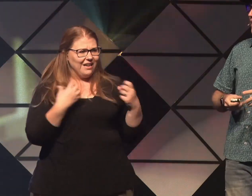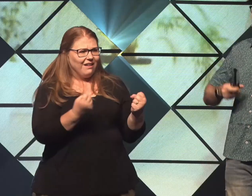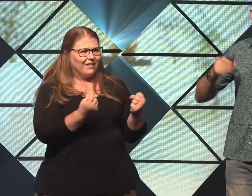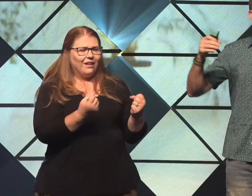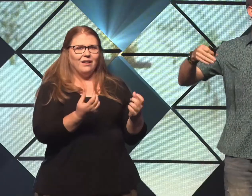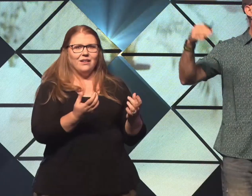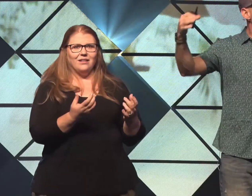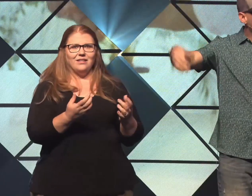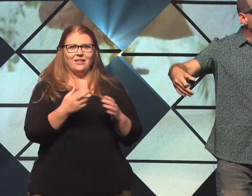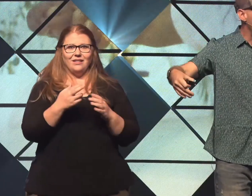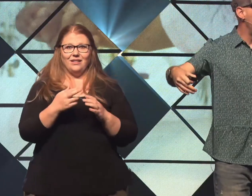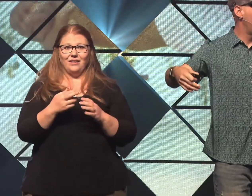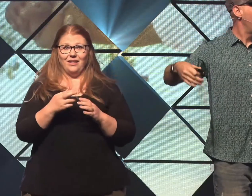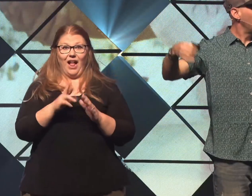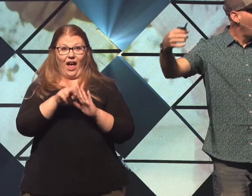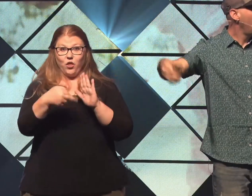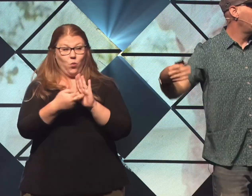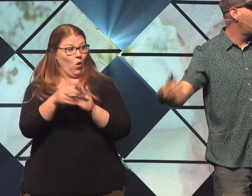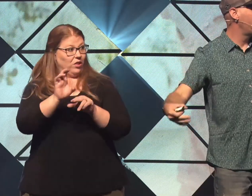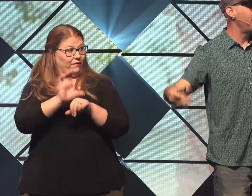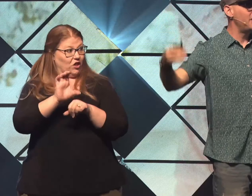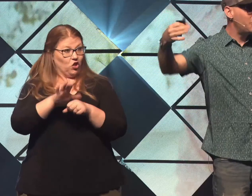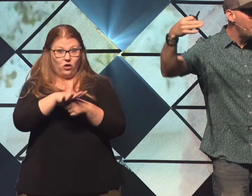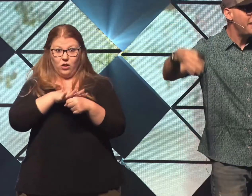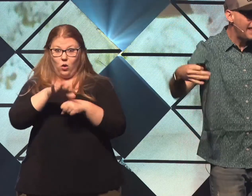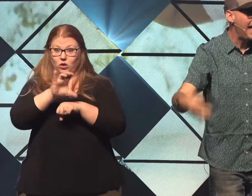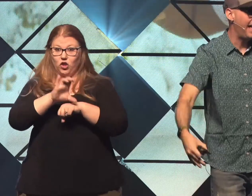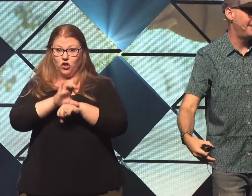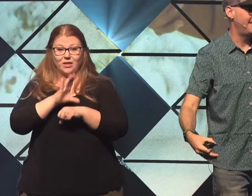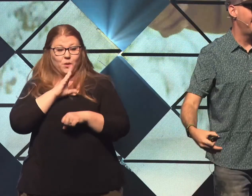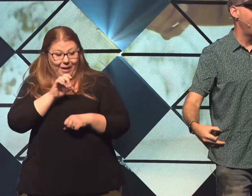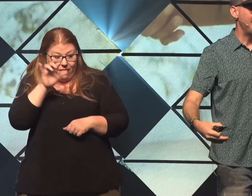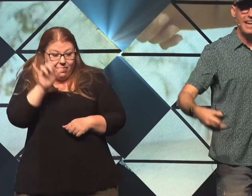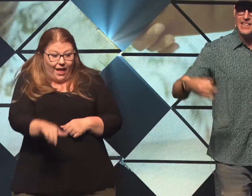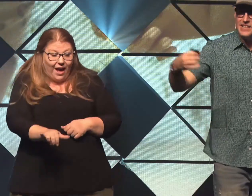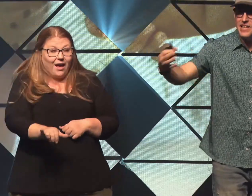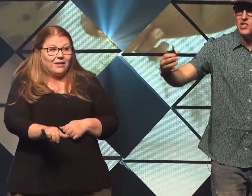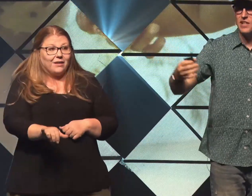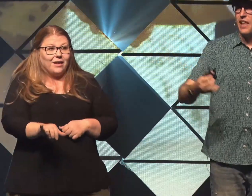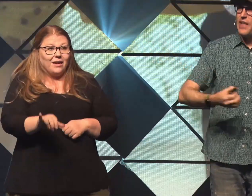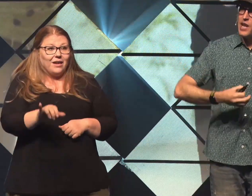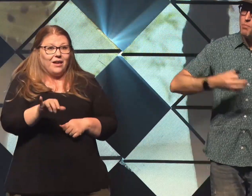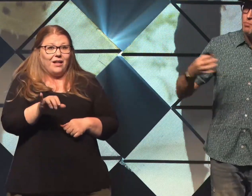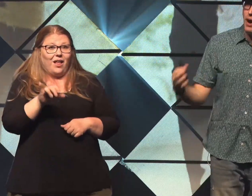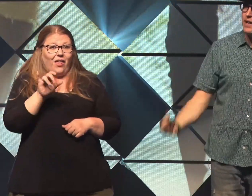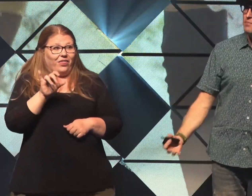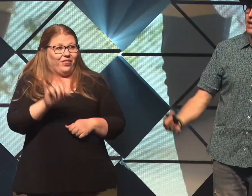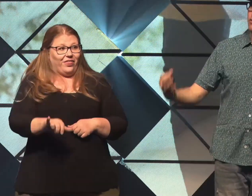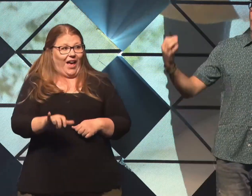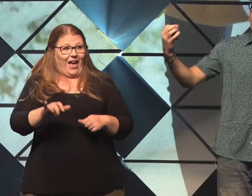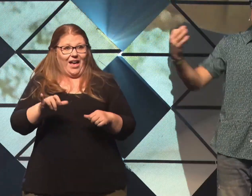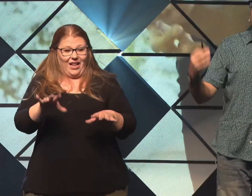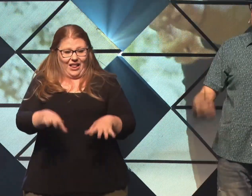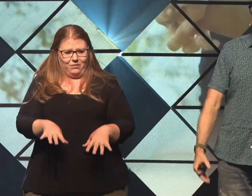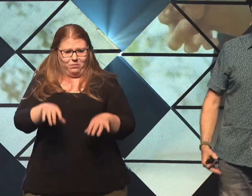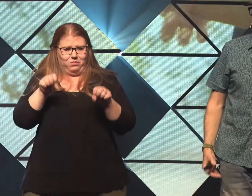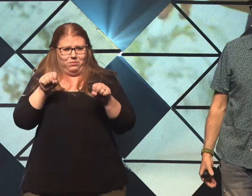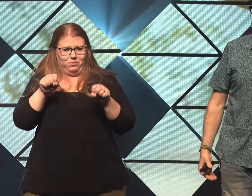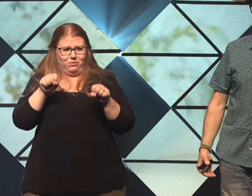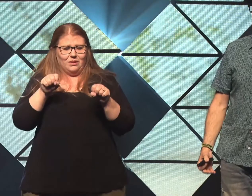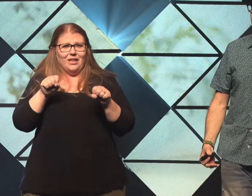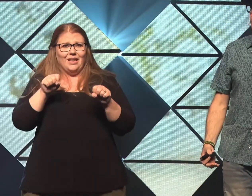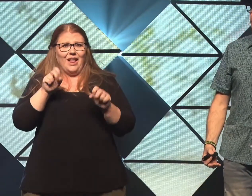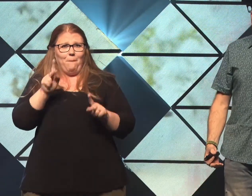Healing. And the role of the church, the local church, is to be that extension, that embodiment of where people can be